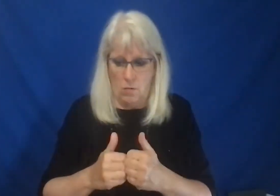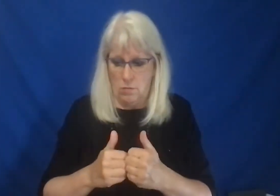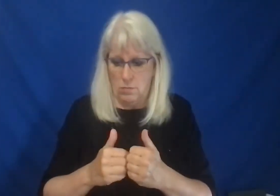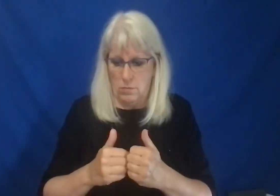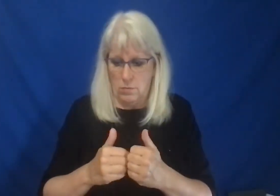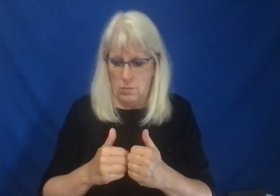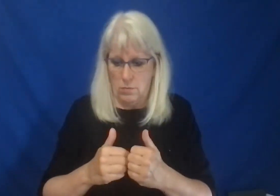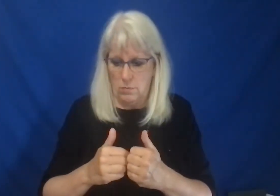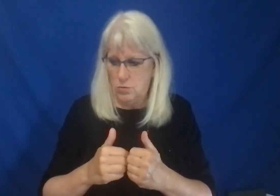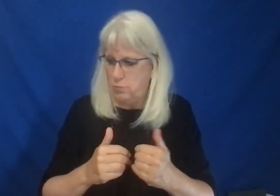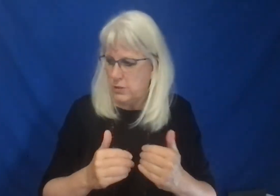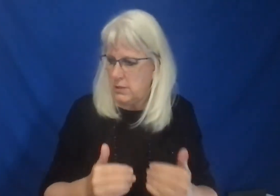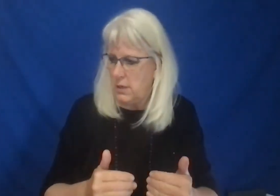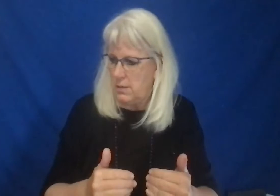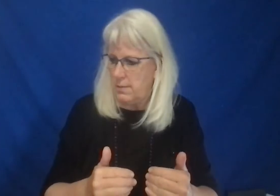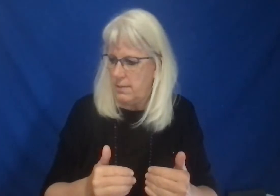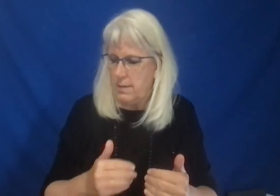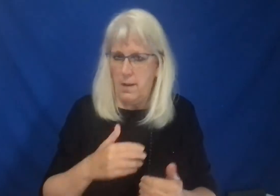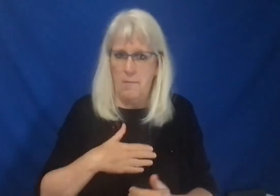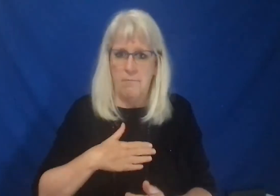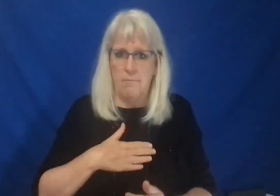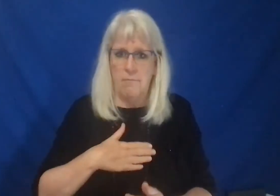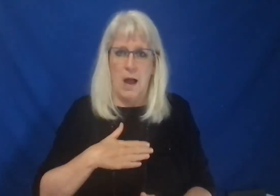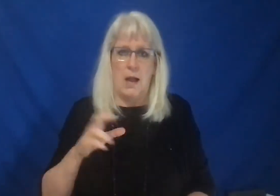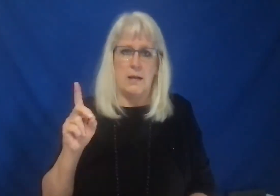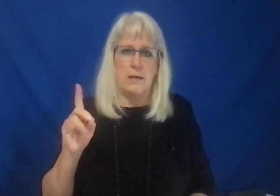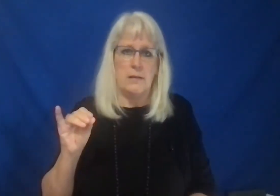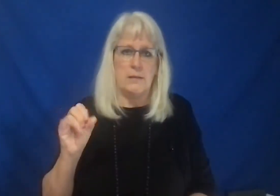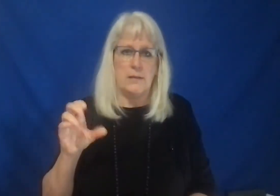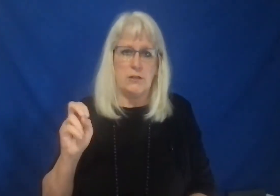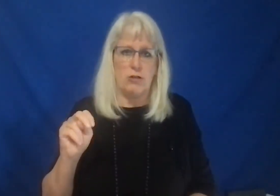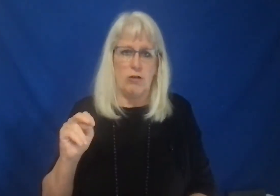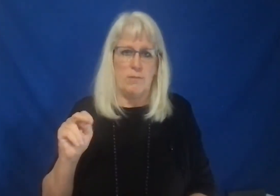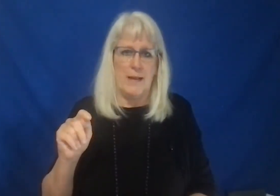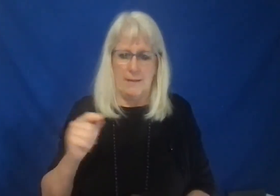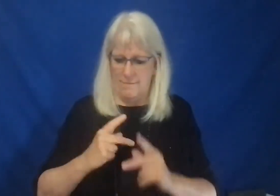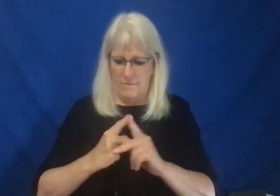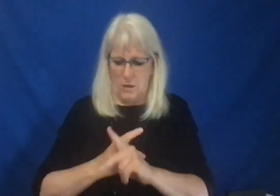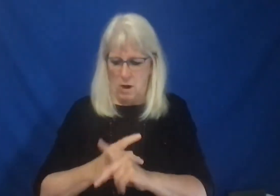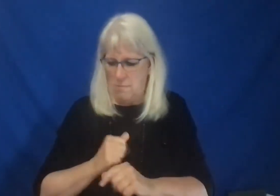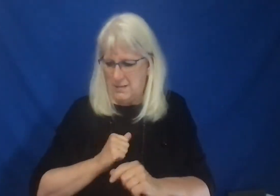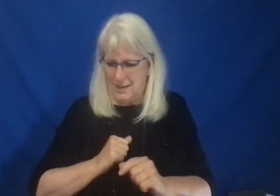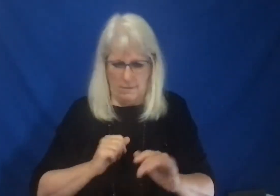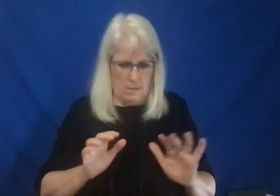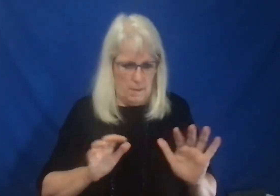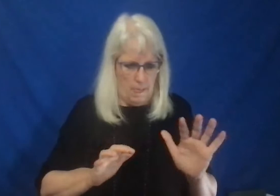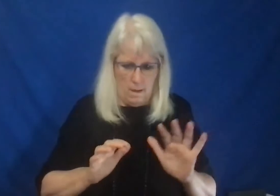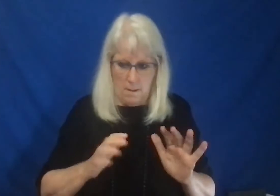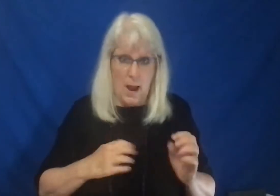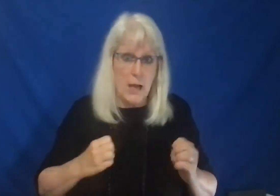am empowered with discernment because today I can trust myself in my sobriety, in my emotional sobriety. I can